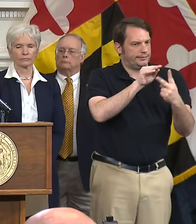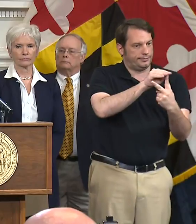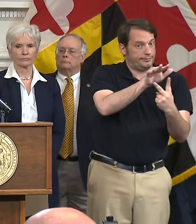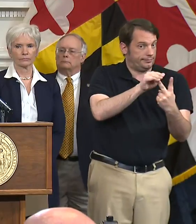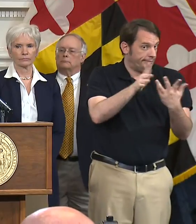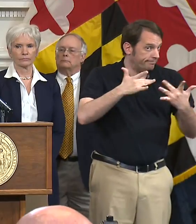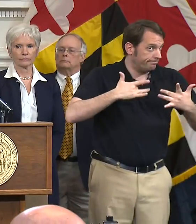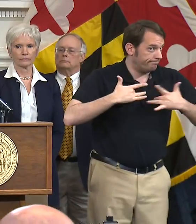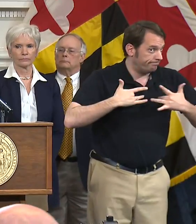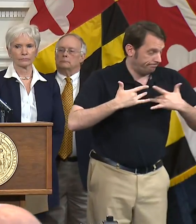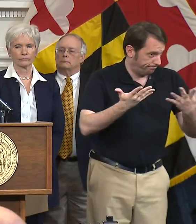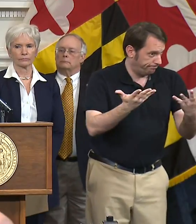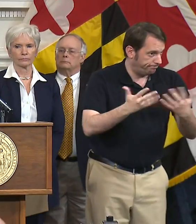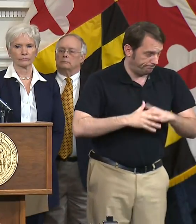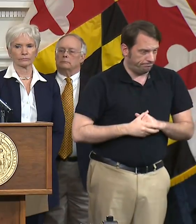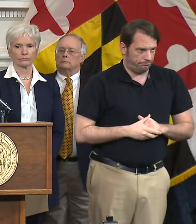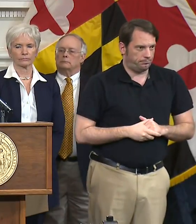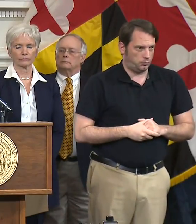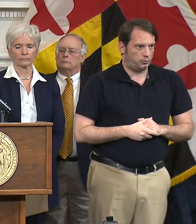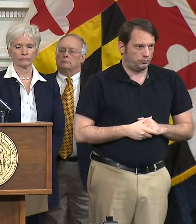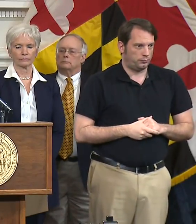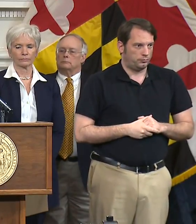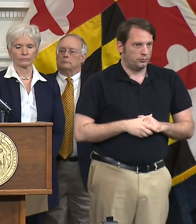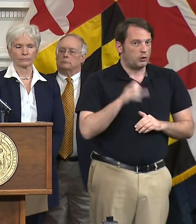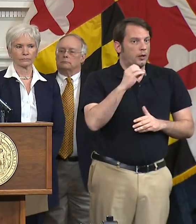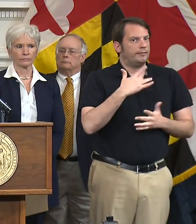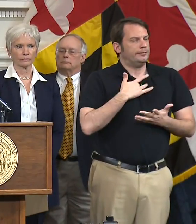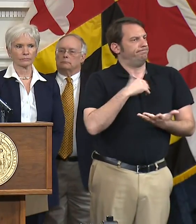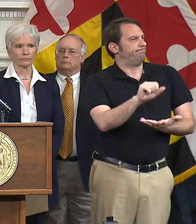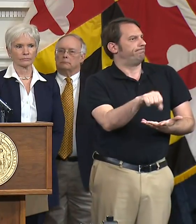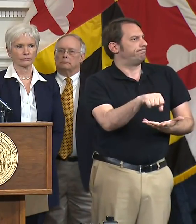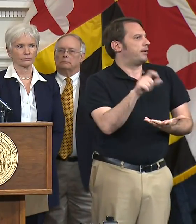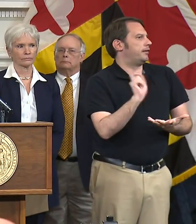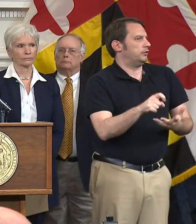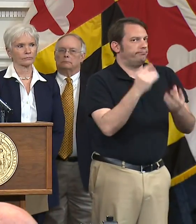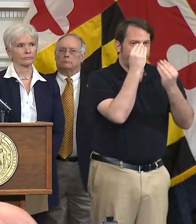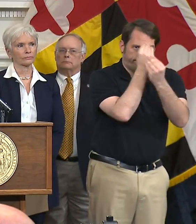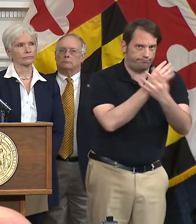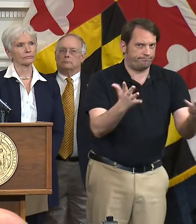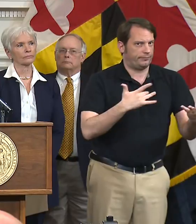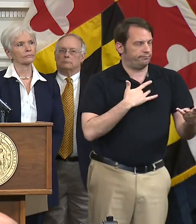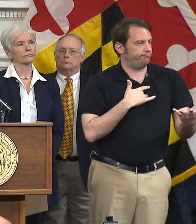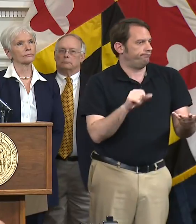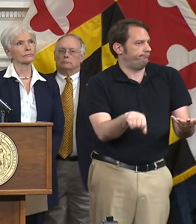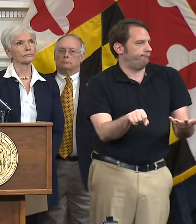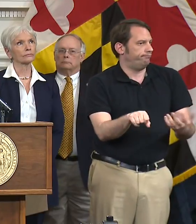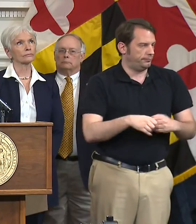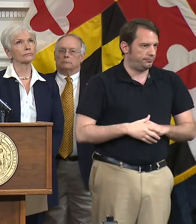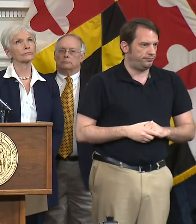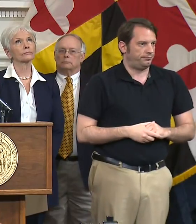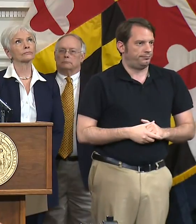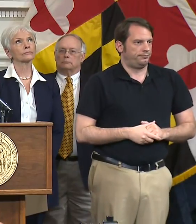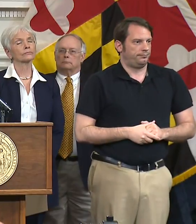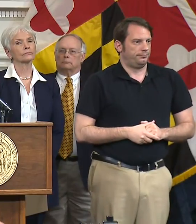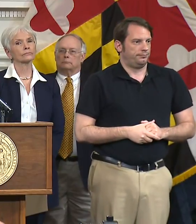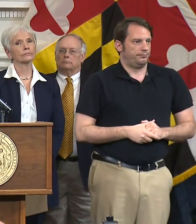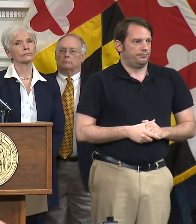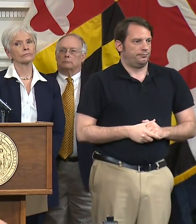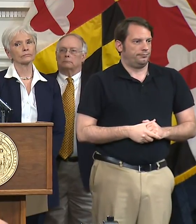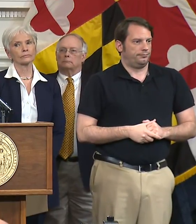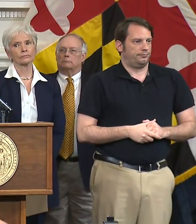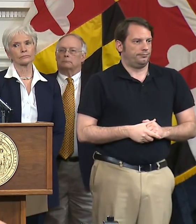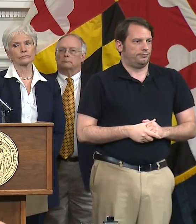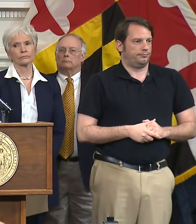necessitate public notification. First, after returning from this cruise February